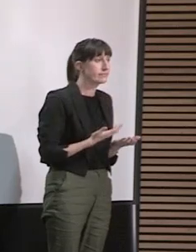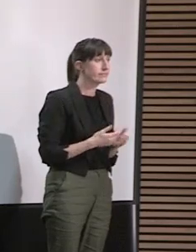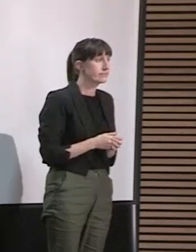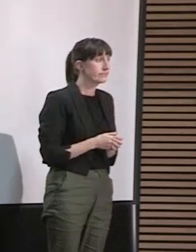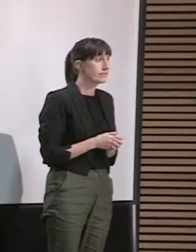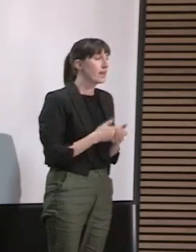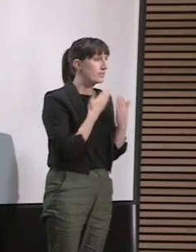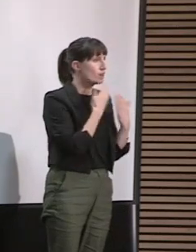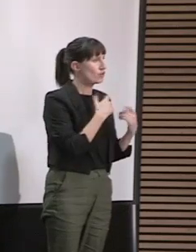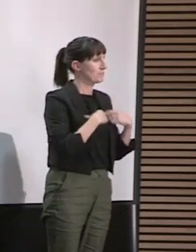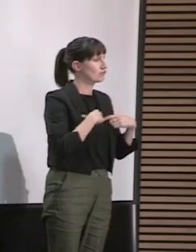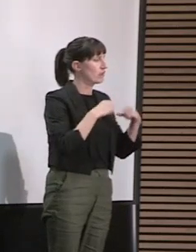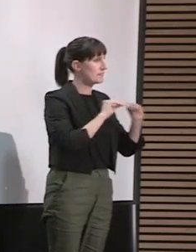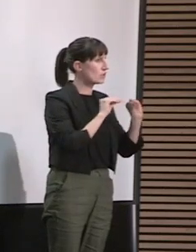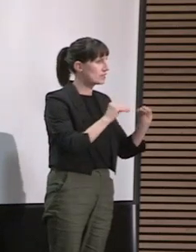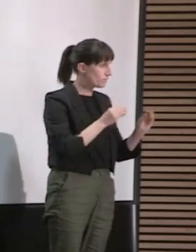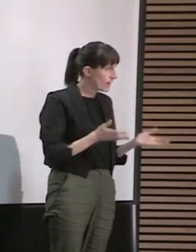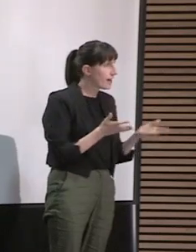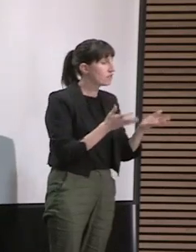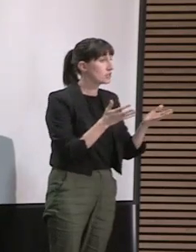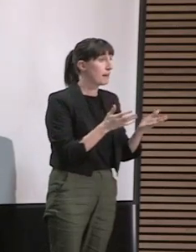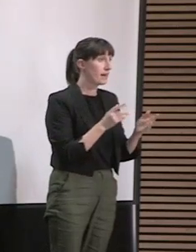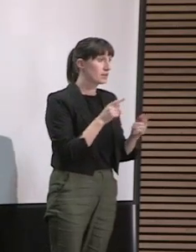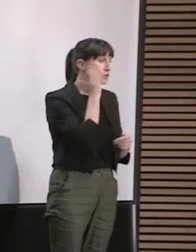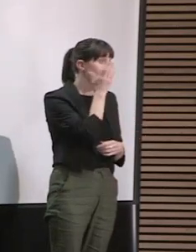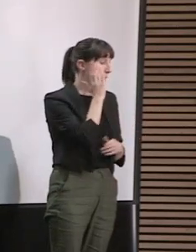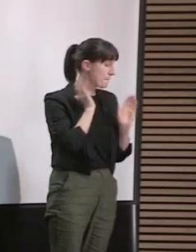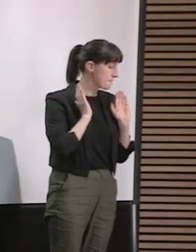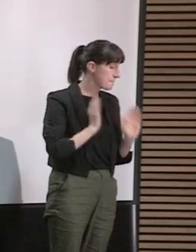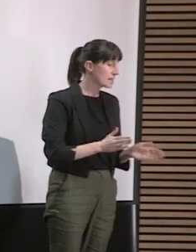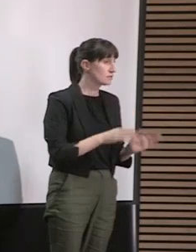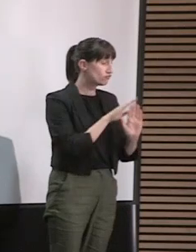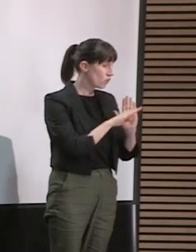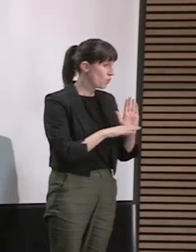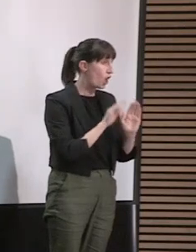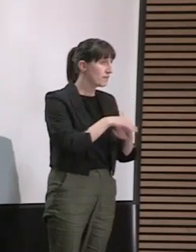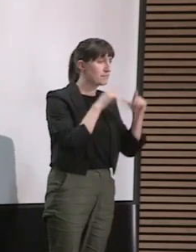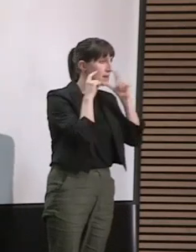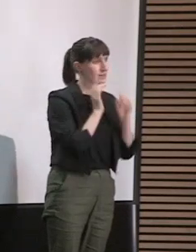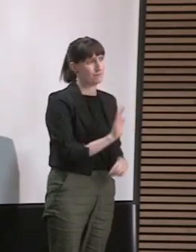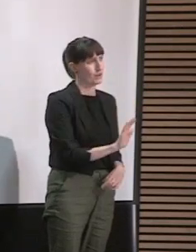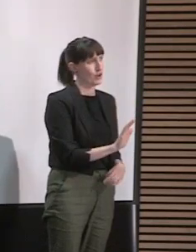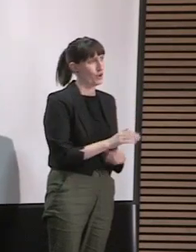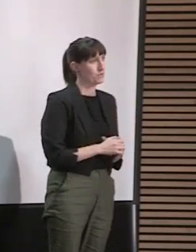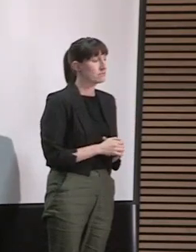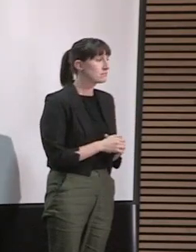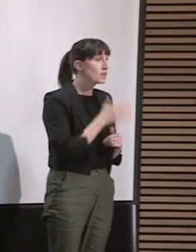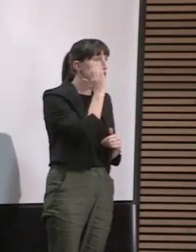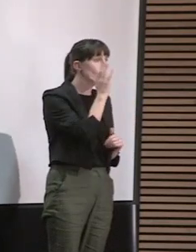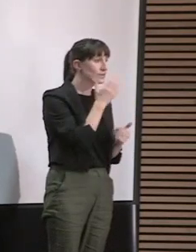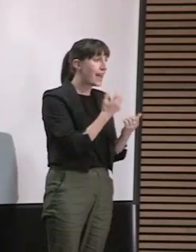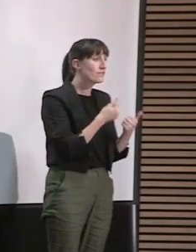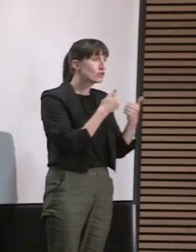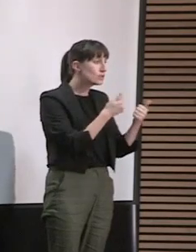thank them for doing that. But it isn't mandatory in a school setting. Schools do have good guidance about the sorts of things that they should be